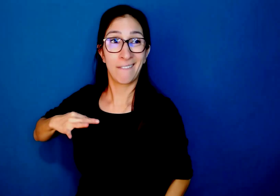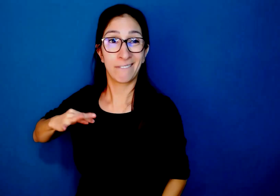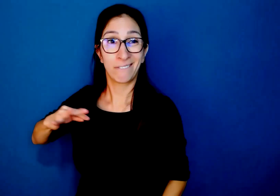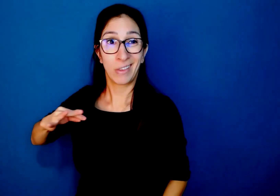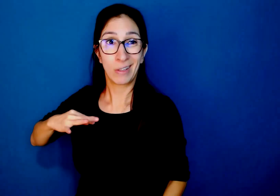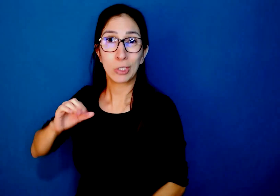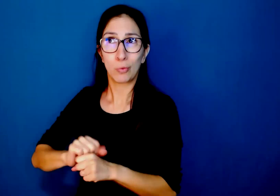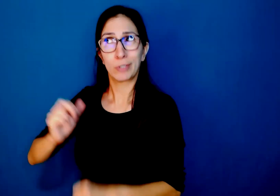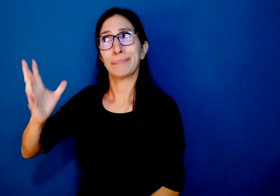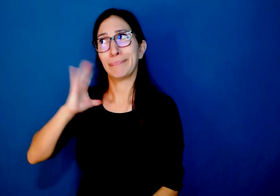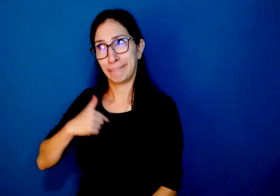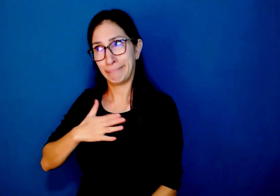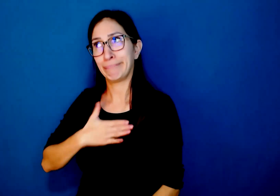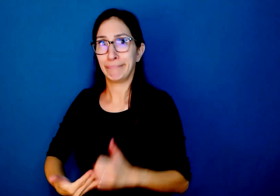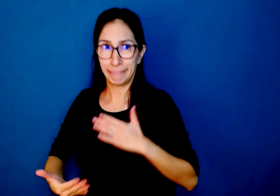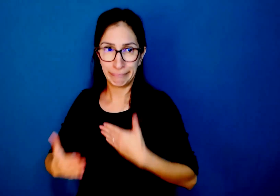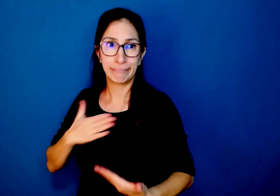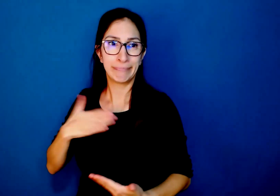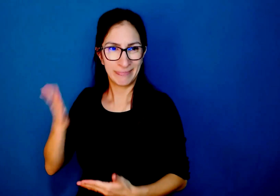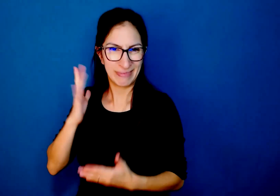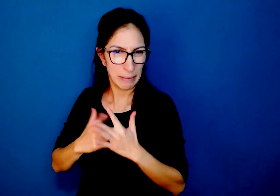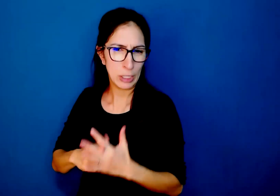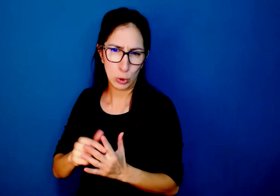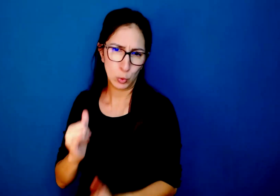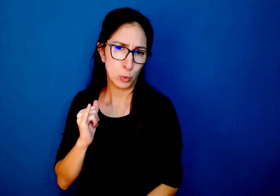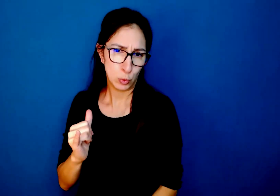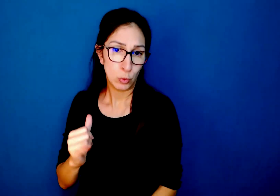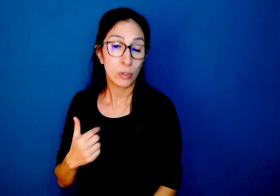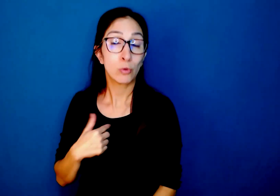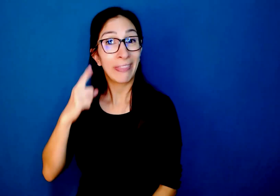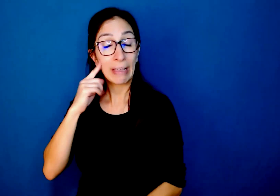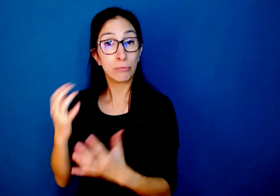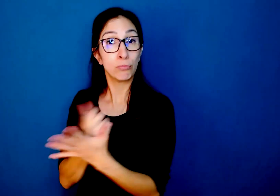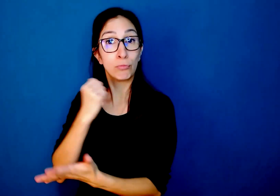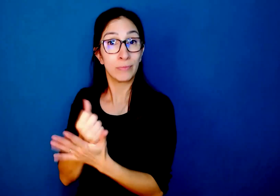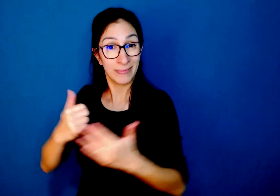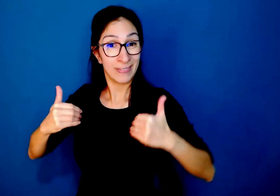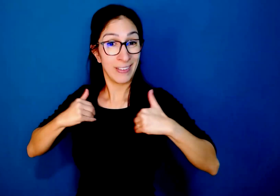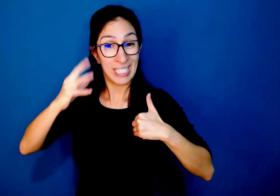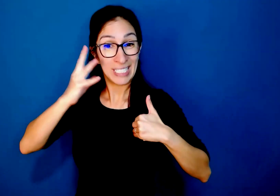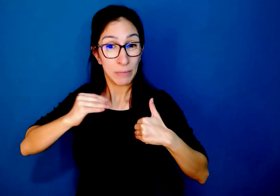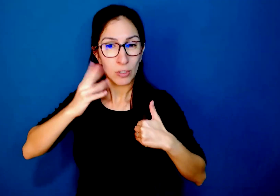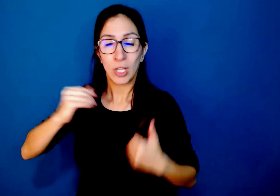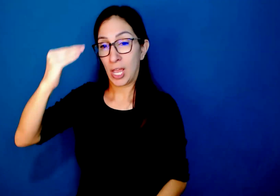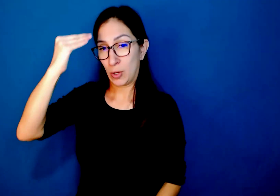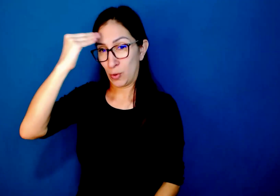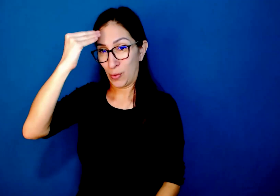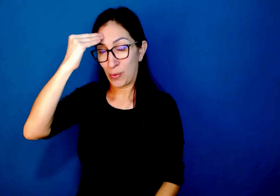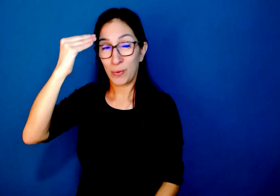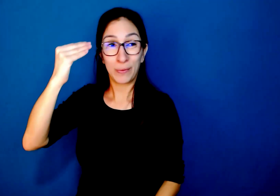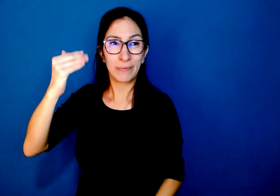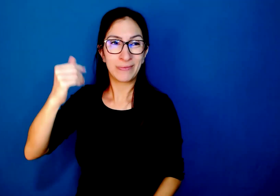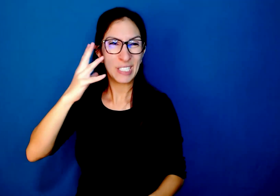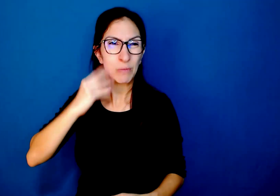volunteer as it were. And I think, experience, I know for those exams, experience can come in many